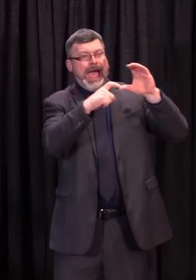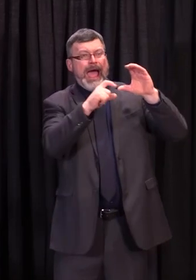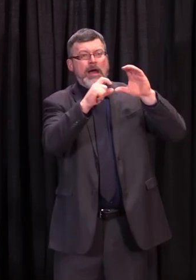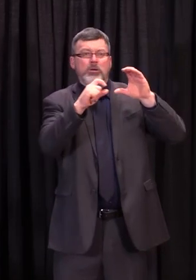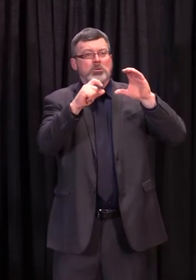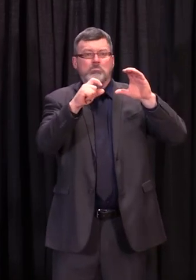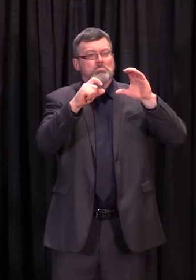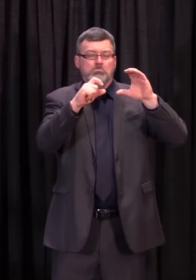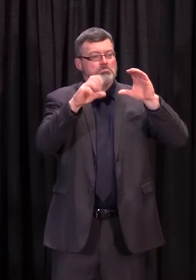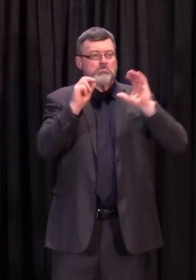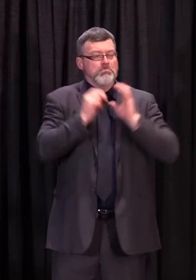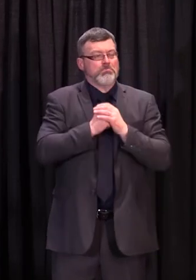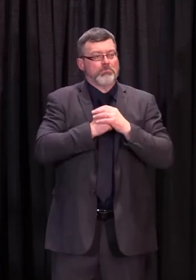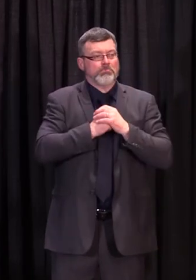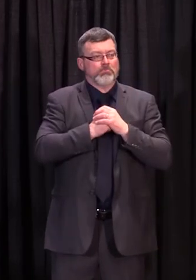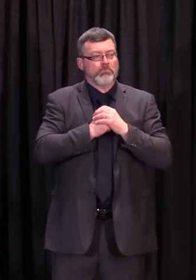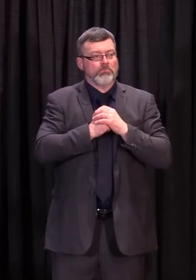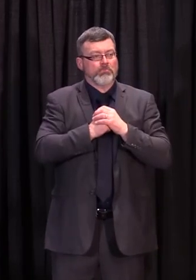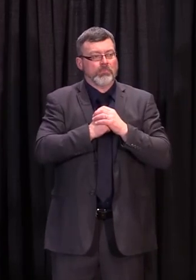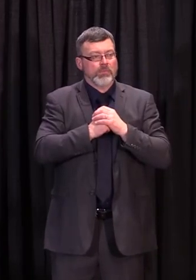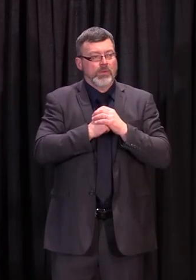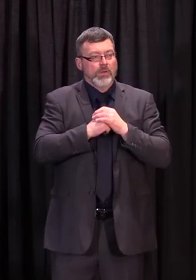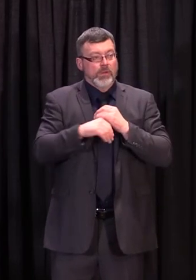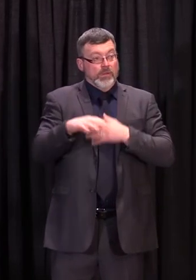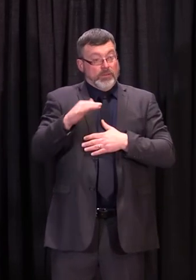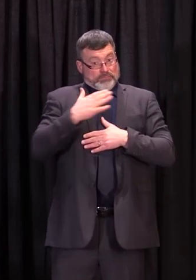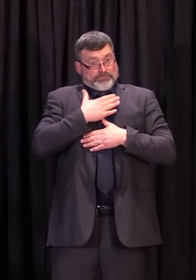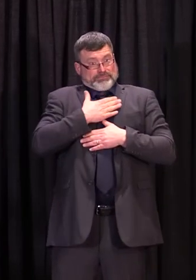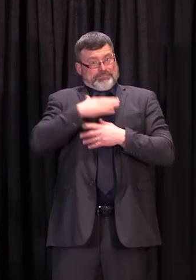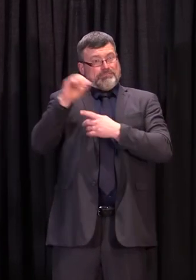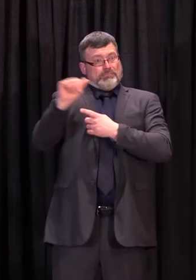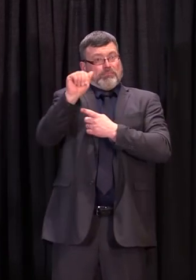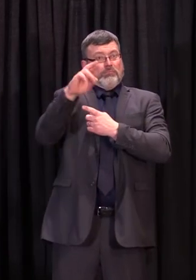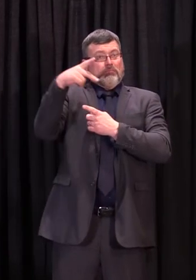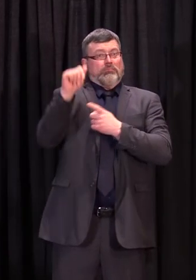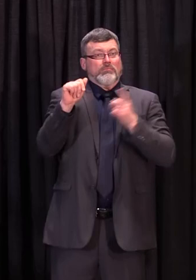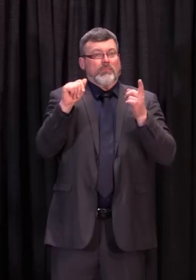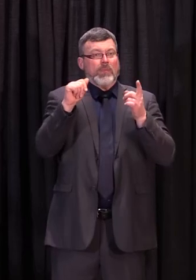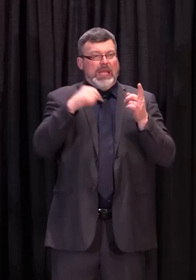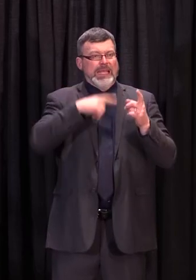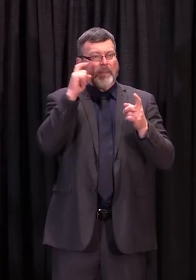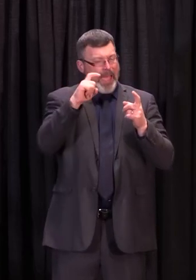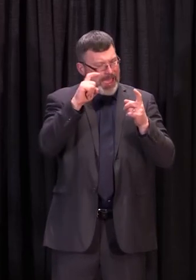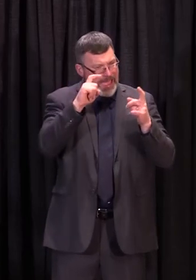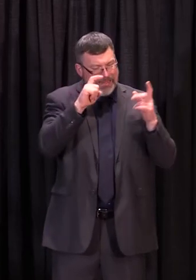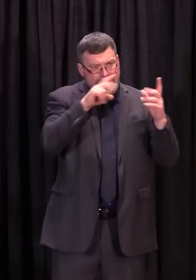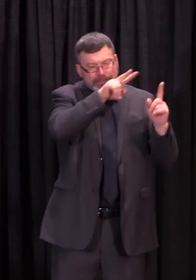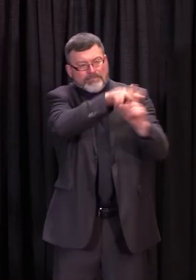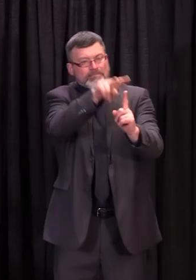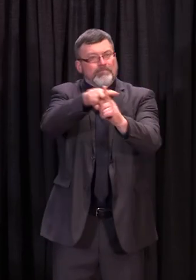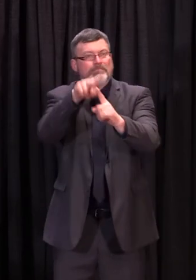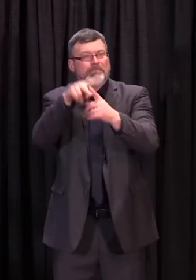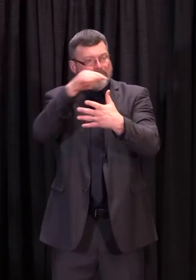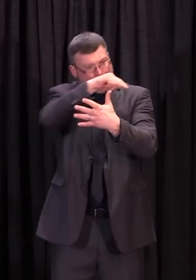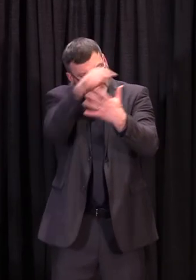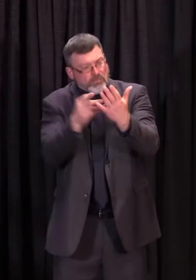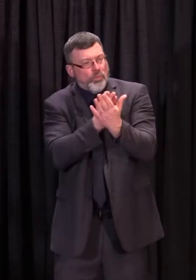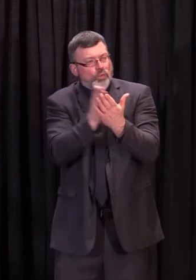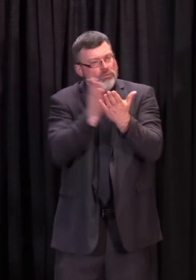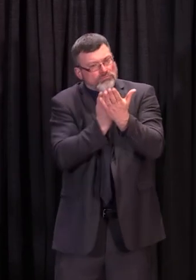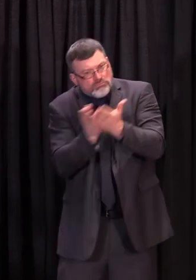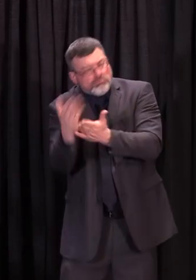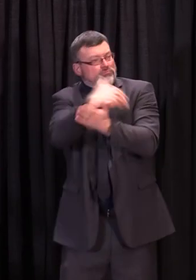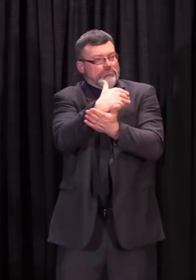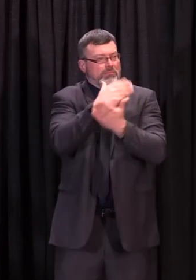And that's not just with ARPA. We need to use these principles through the entire budget. Because